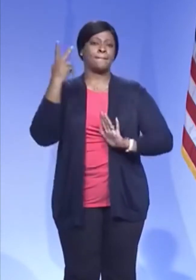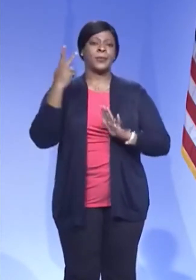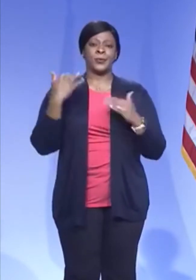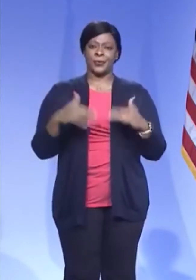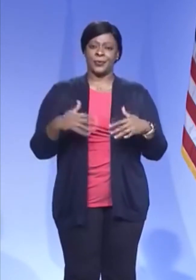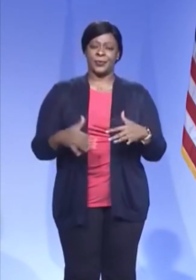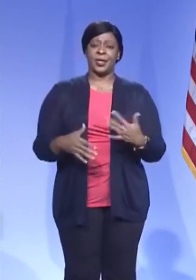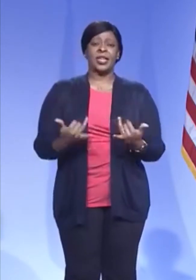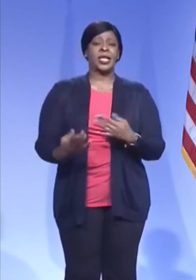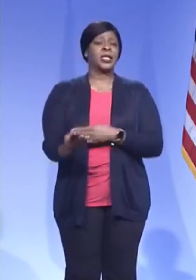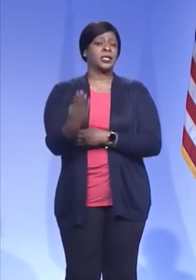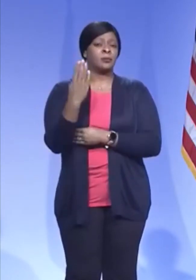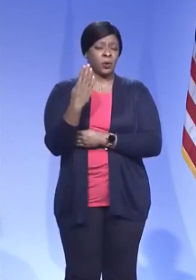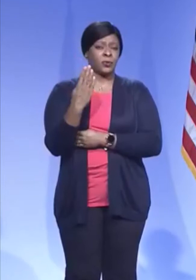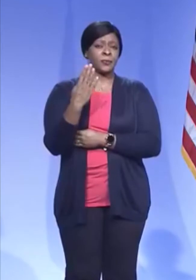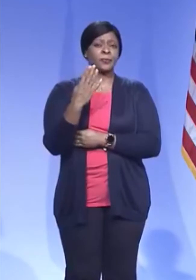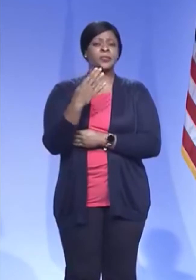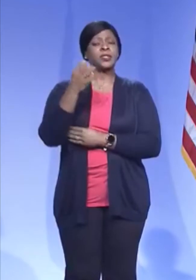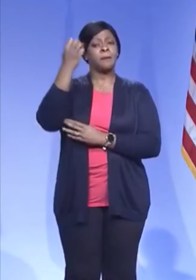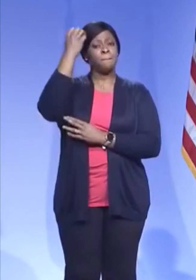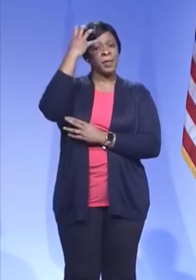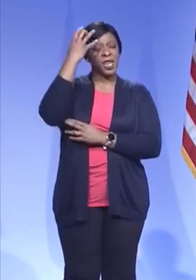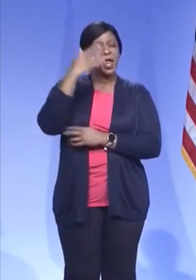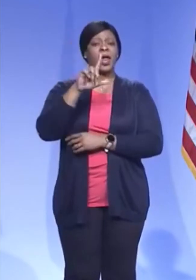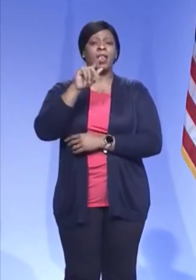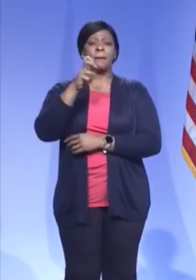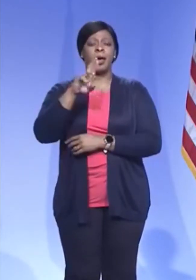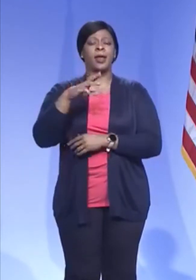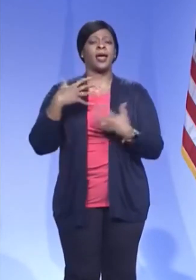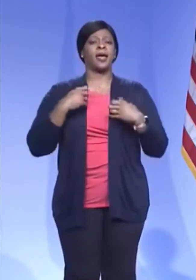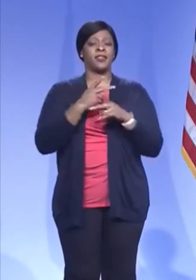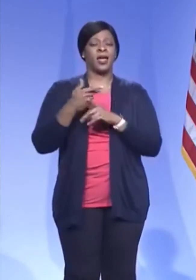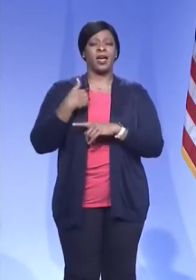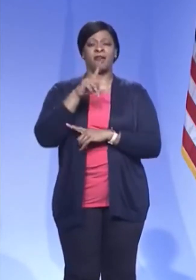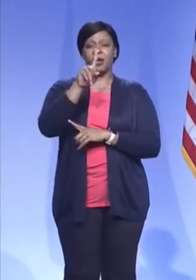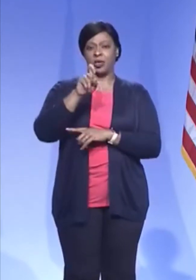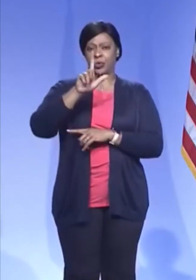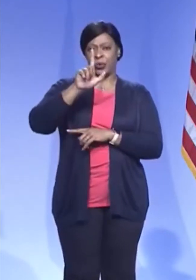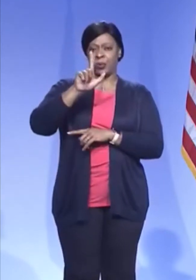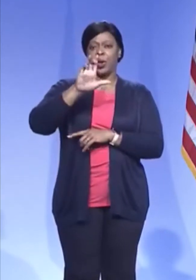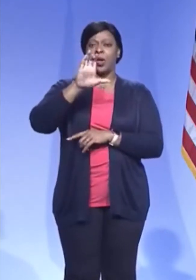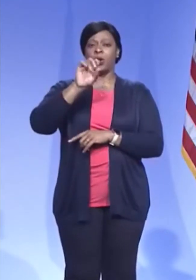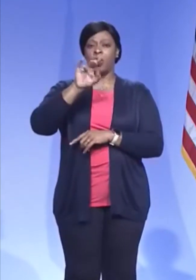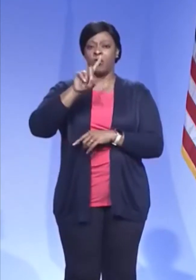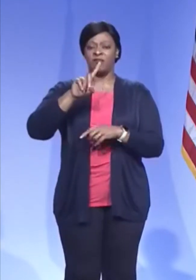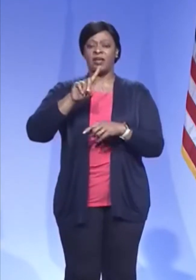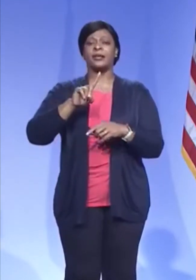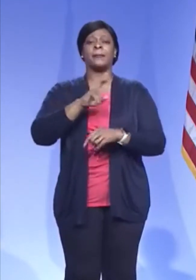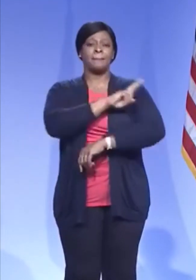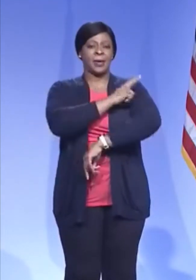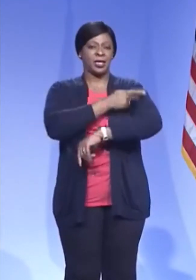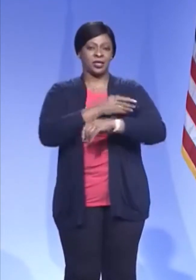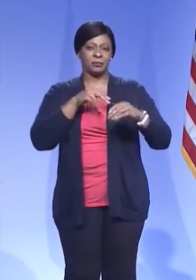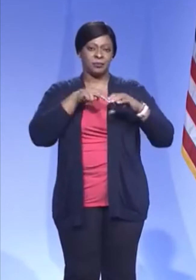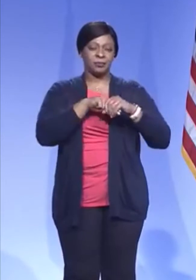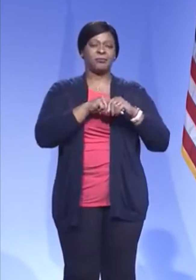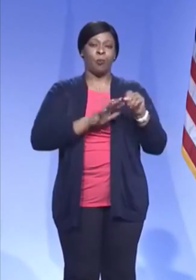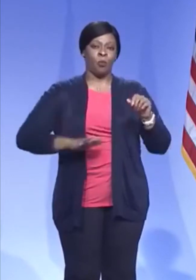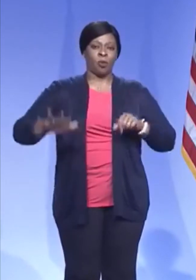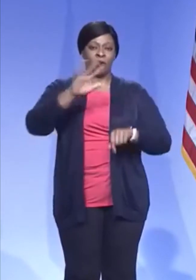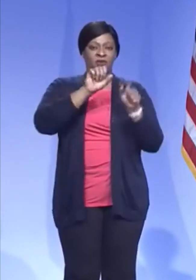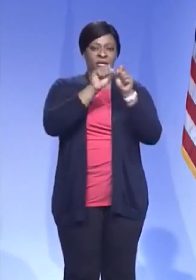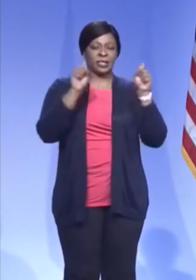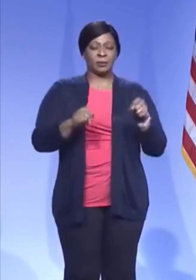As of this morning, Methodist Bonheur Healthcare has 121 COVID inpatients across the system. We